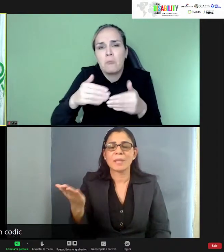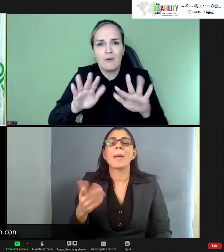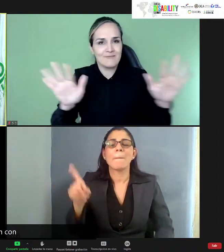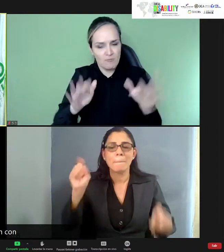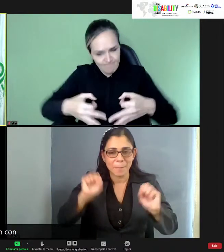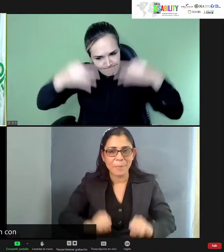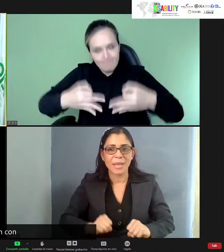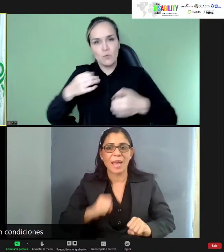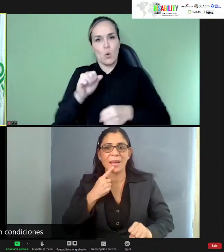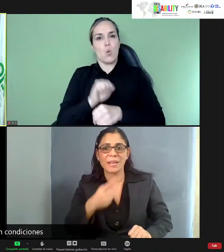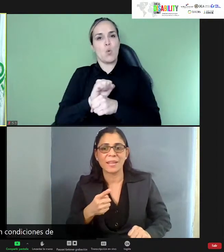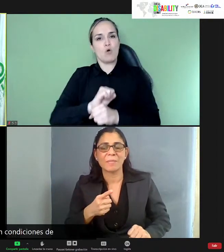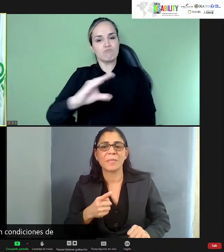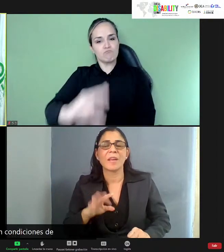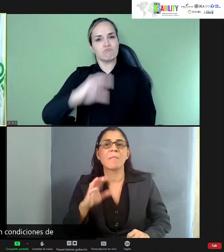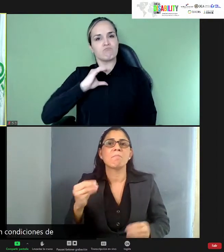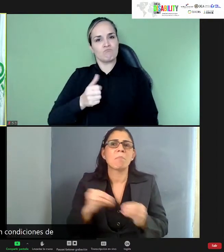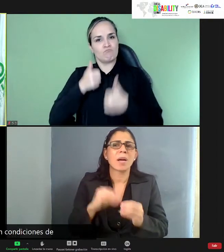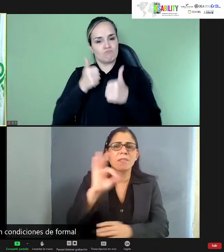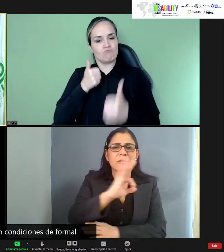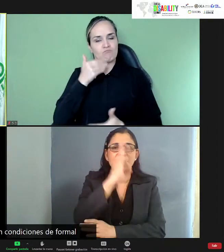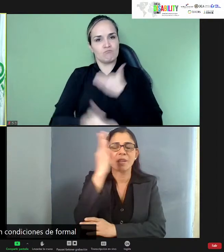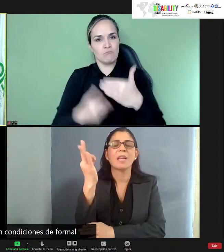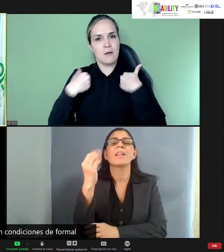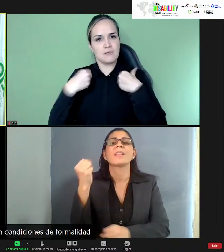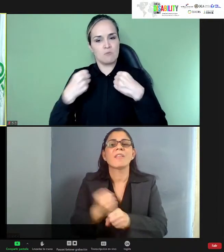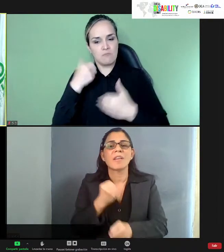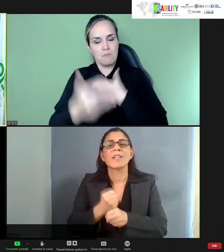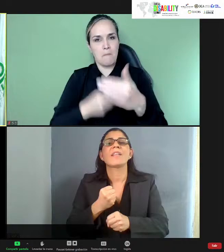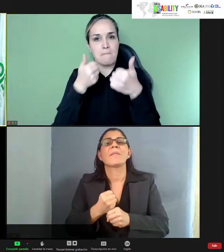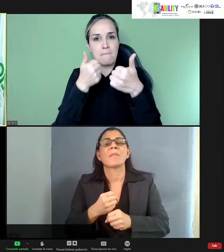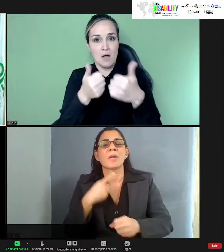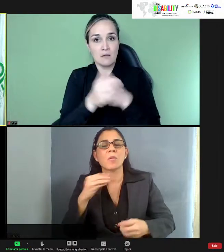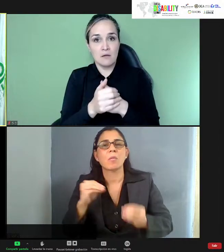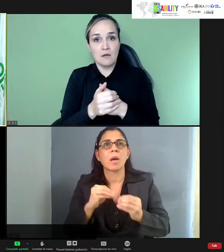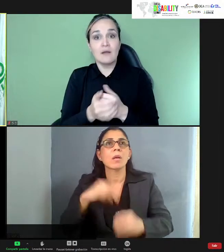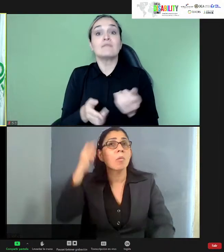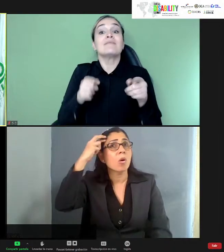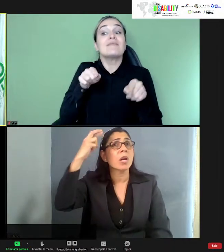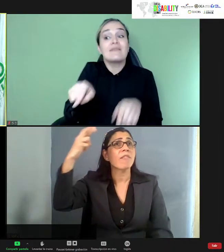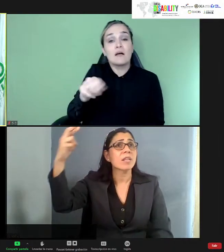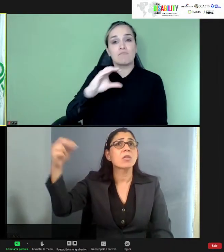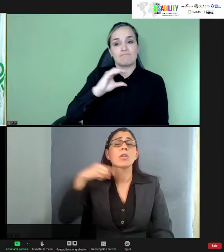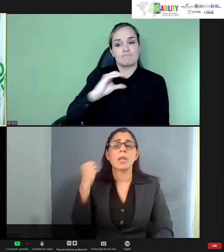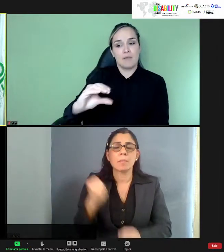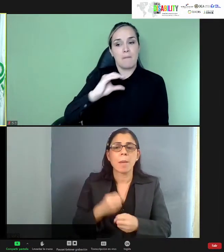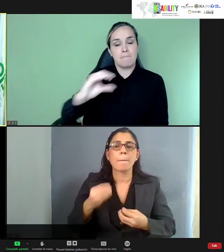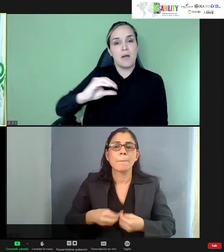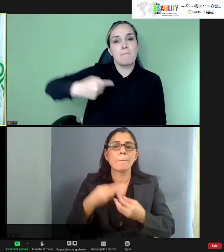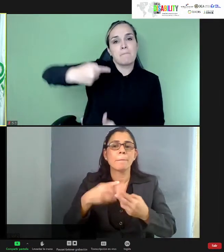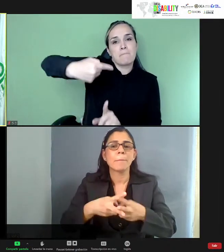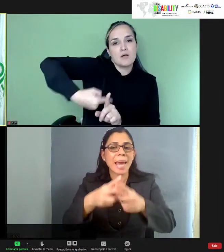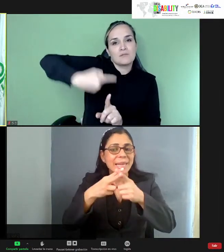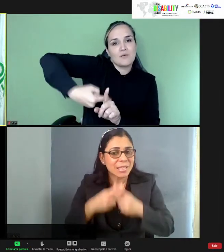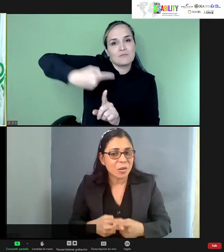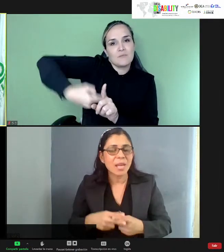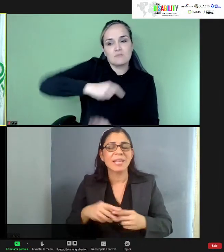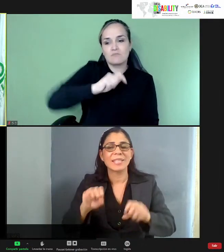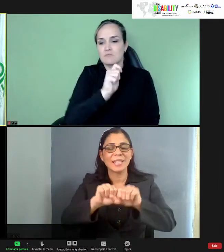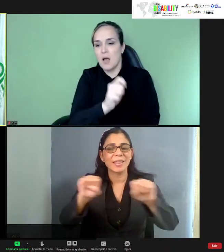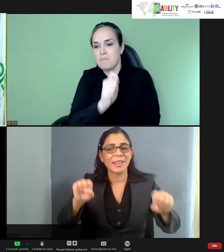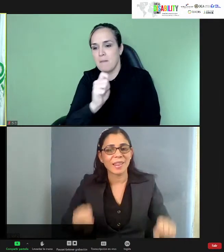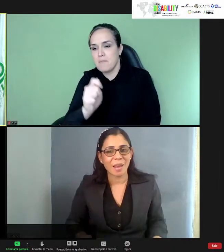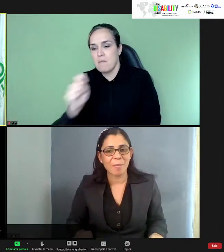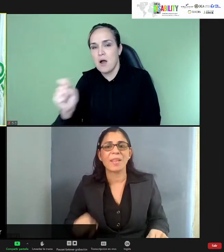then we can have compatibility in between job and the salary and the reception of provisioning of